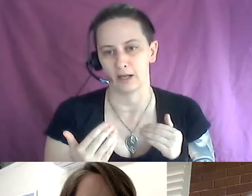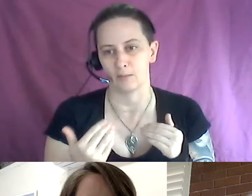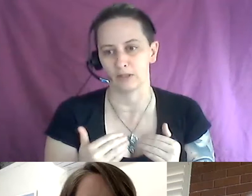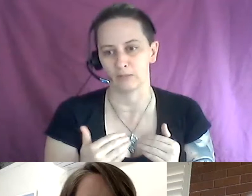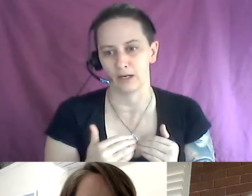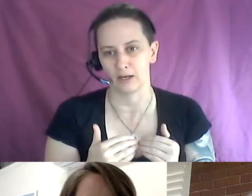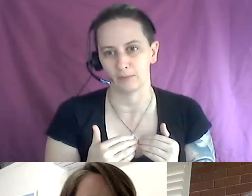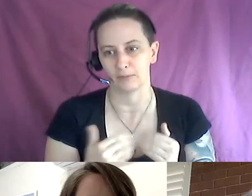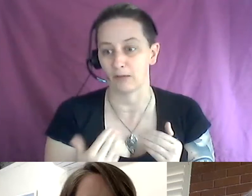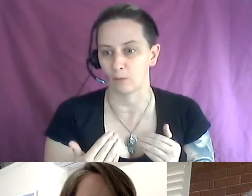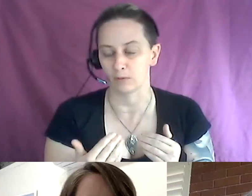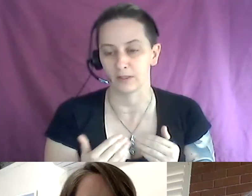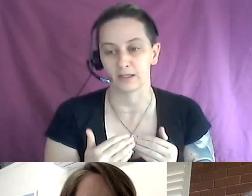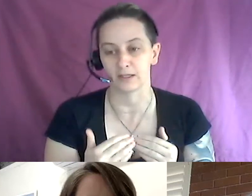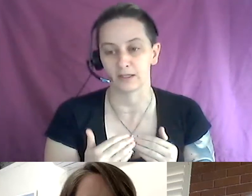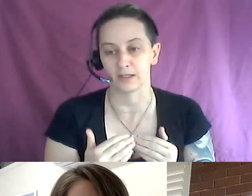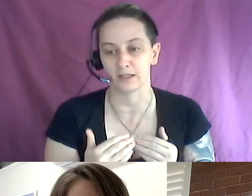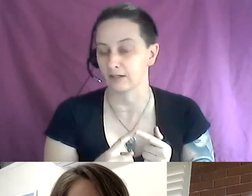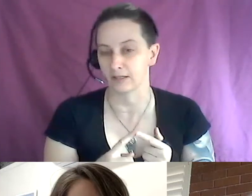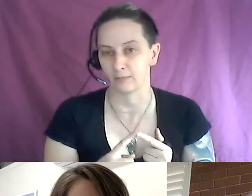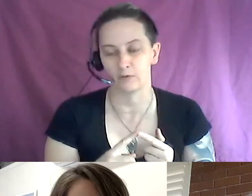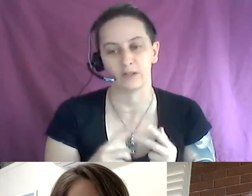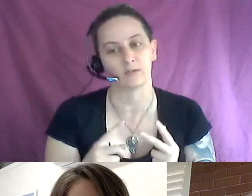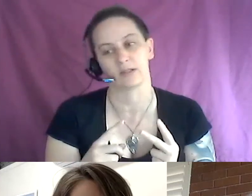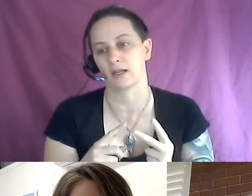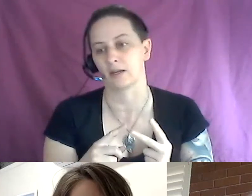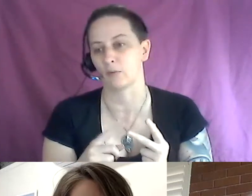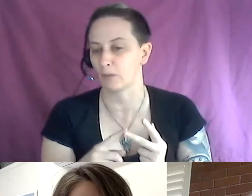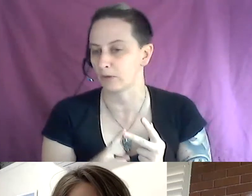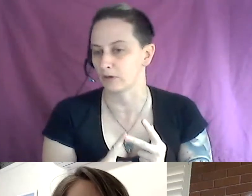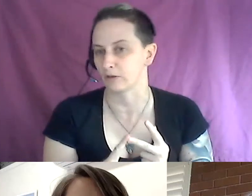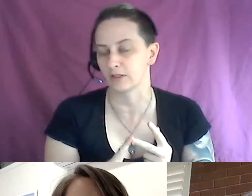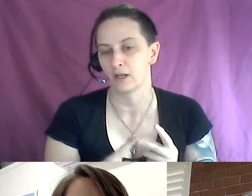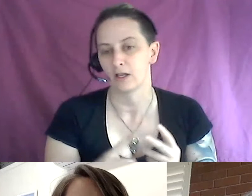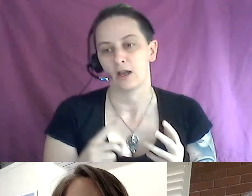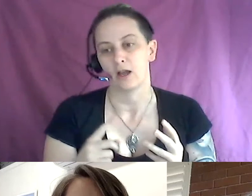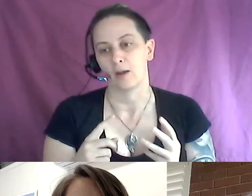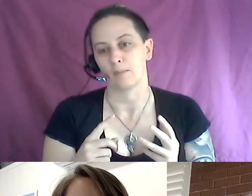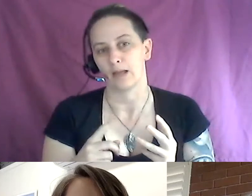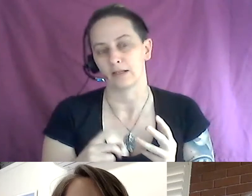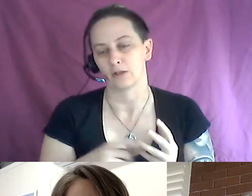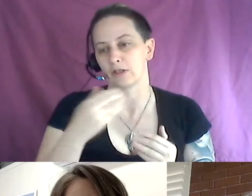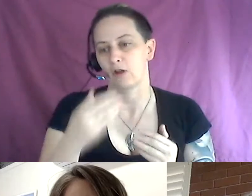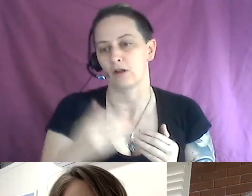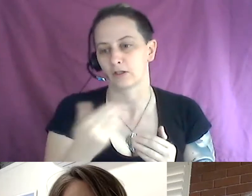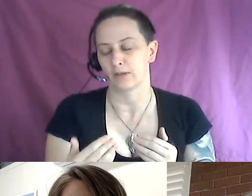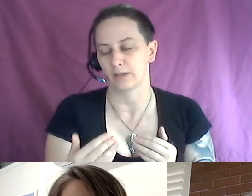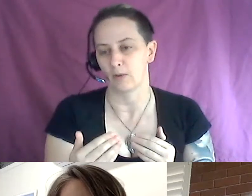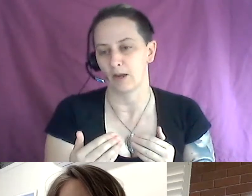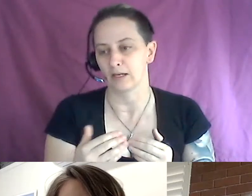and multimedia platforms. We're seeing more deaf characters in movies. We're seeing more interpreter use. And so those signs are creeping their way